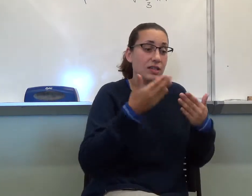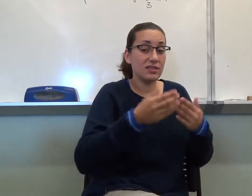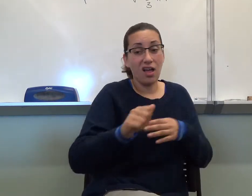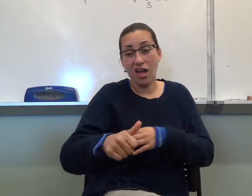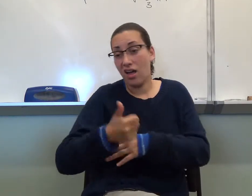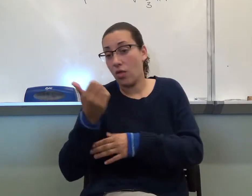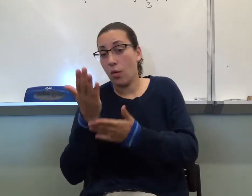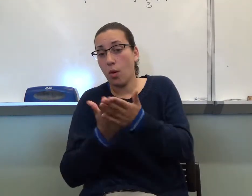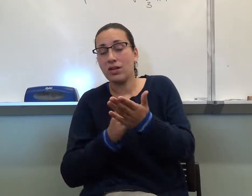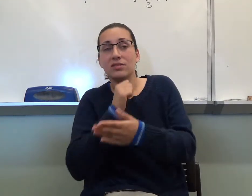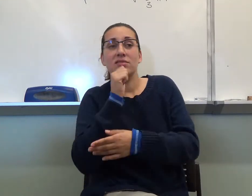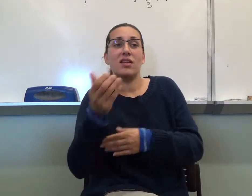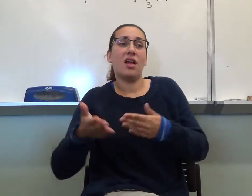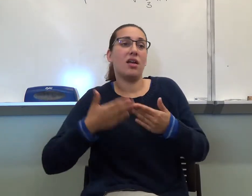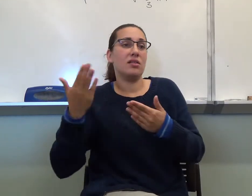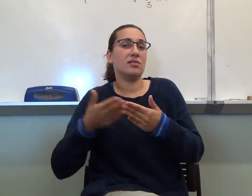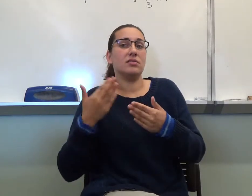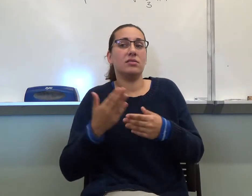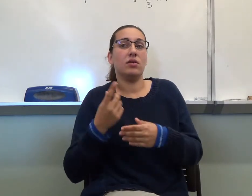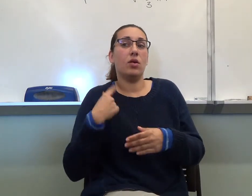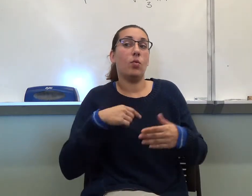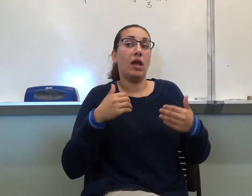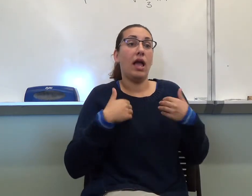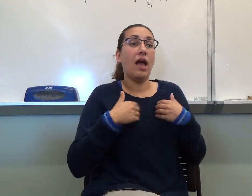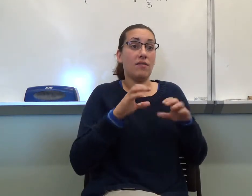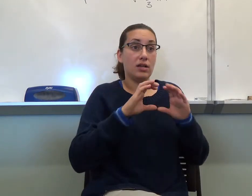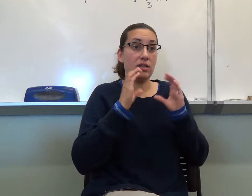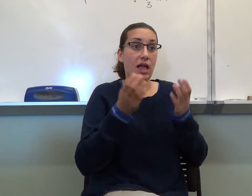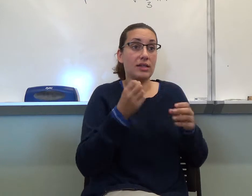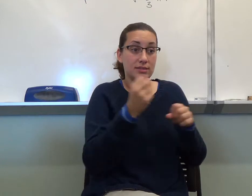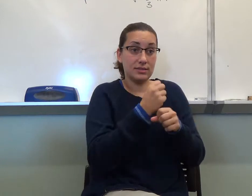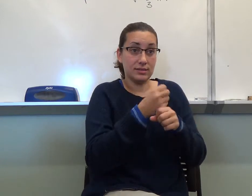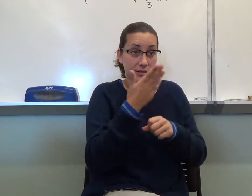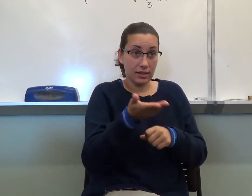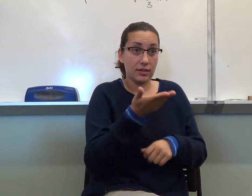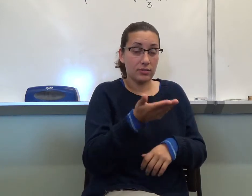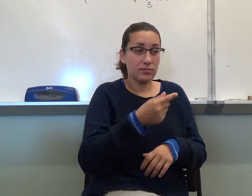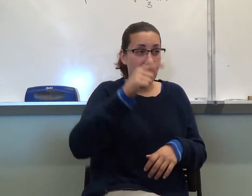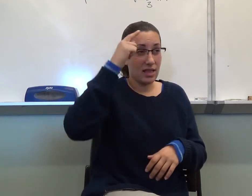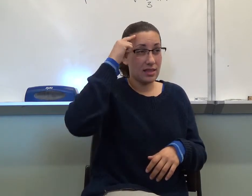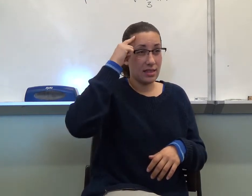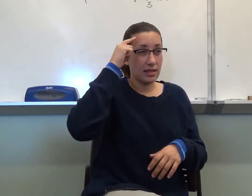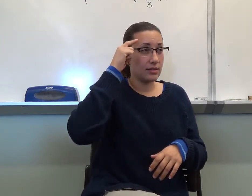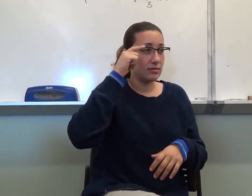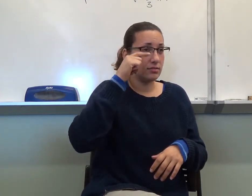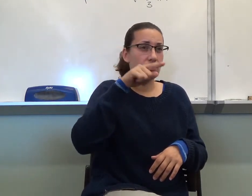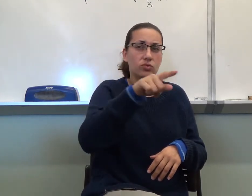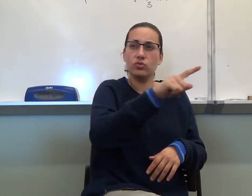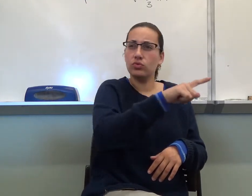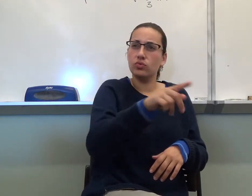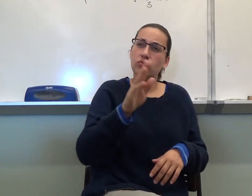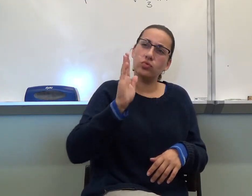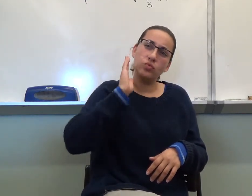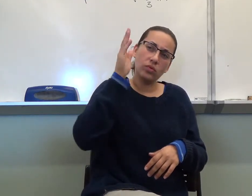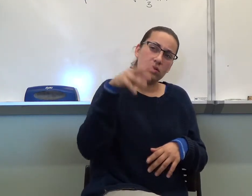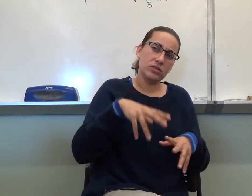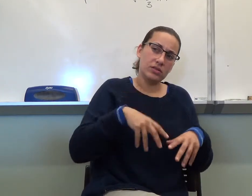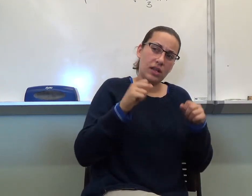easy. We do have a course in statistics here. I think some of you probably are scheduled to take it. I'm not sure, but you have to check your